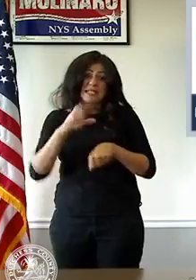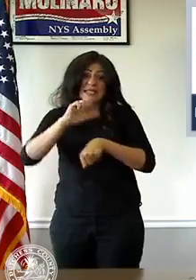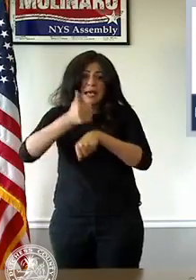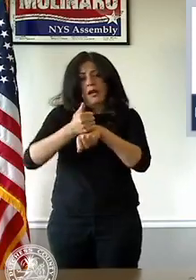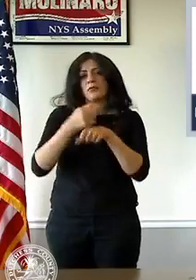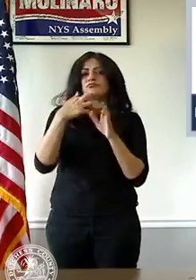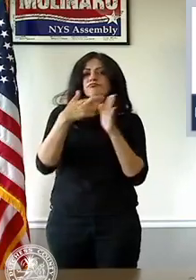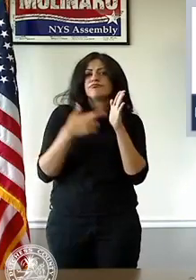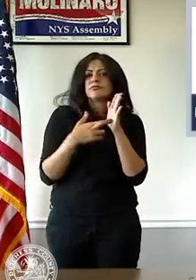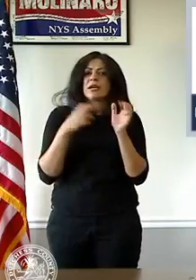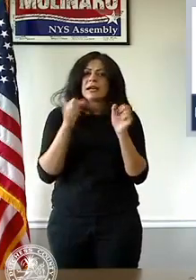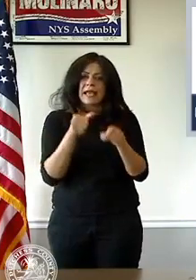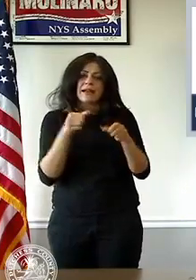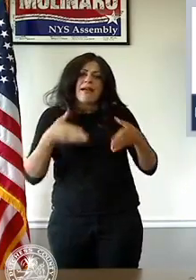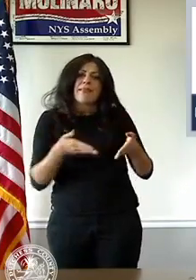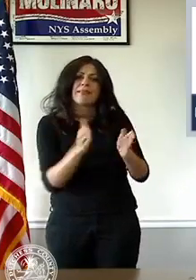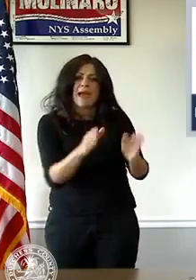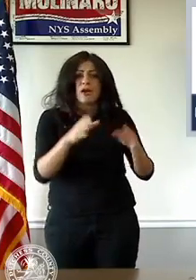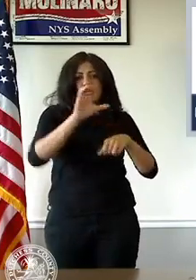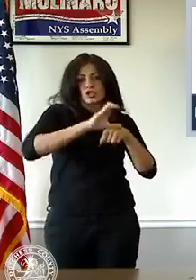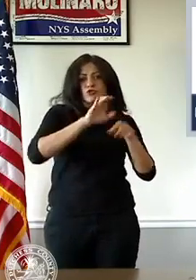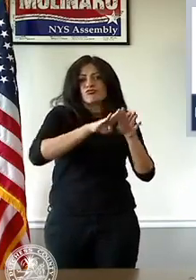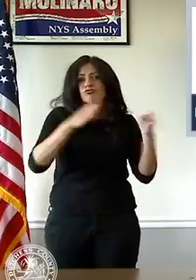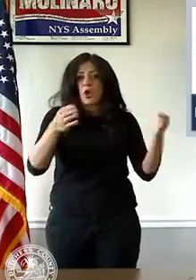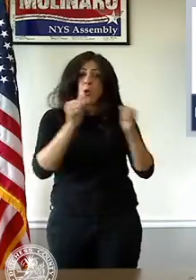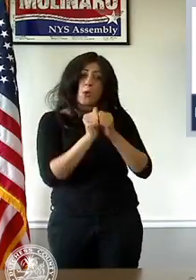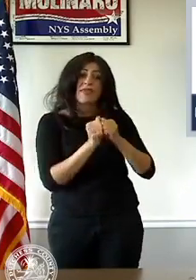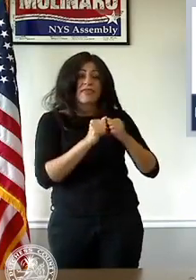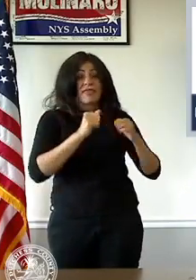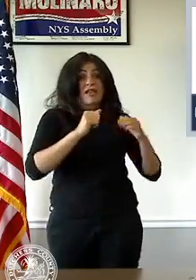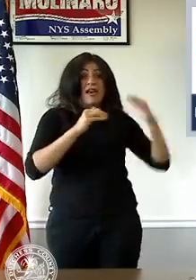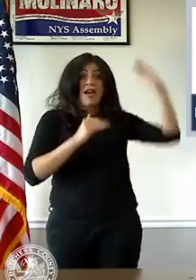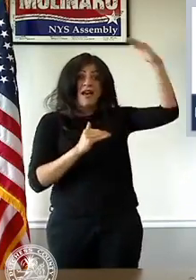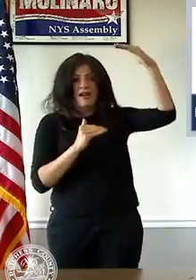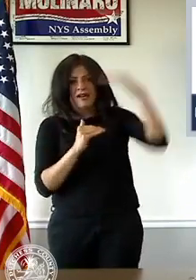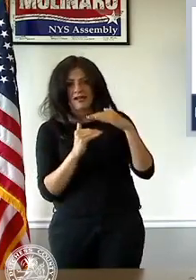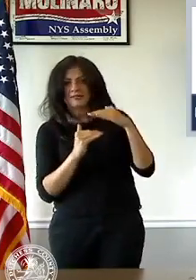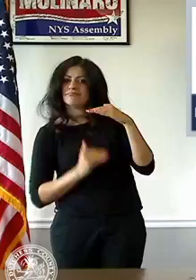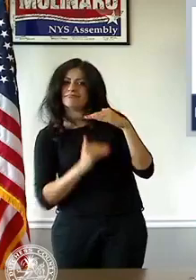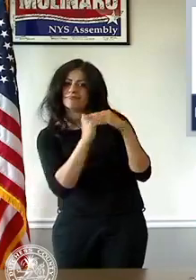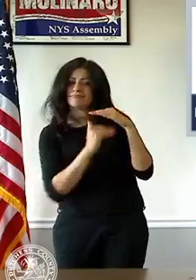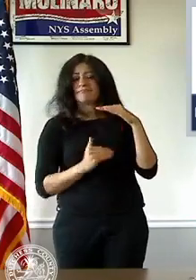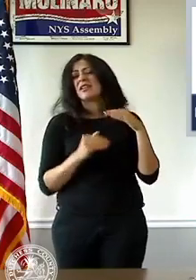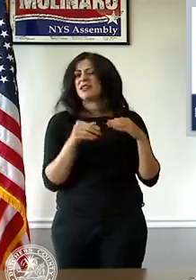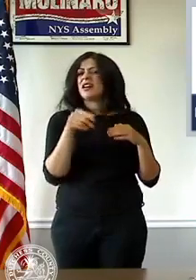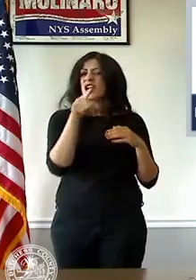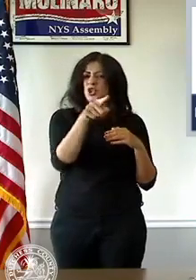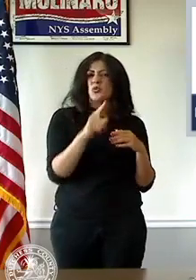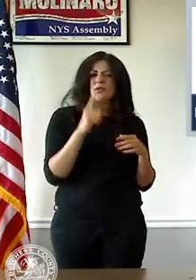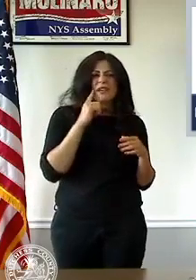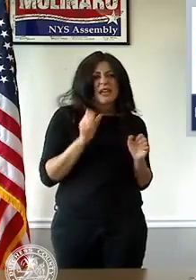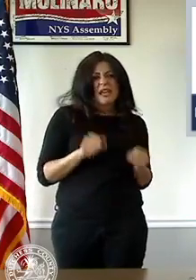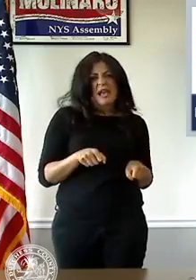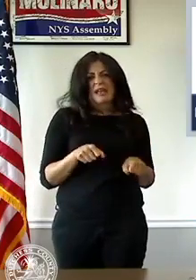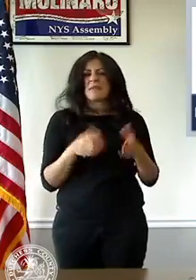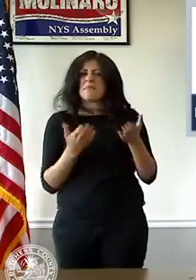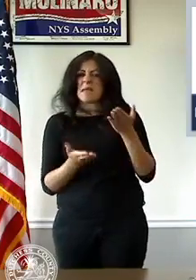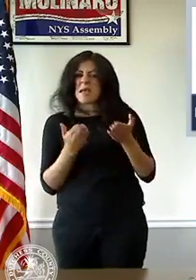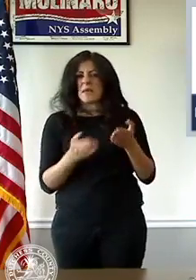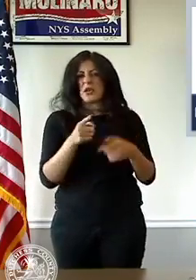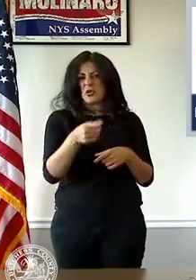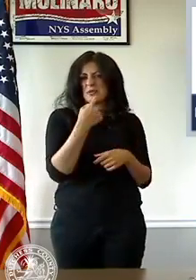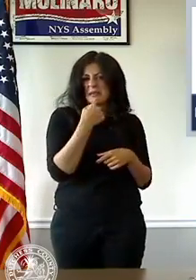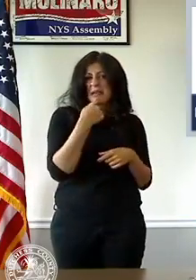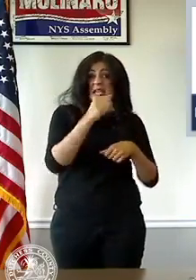get houses of worship open with limited capacity. And again, you can choose as a house of worship, in my opinion. If we say you can open at 25 or